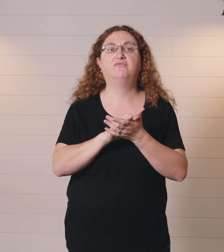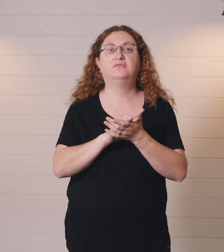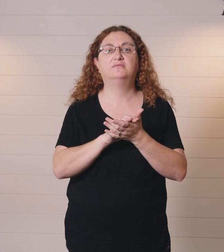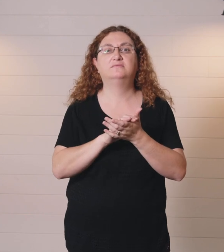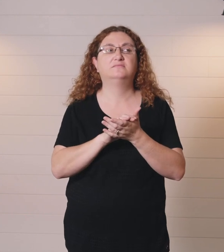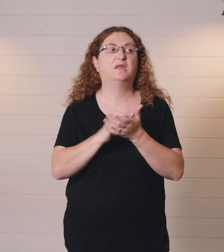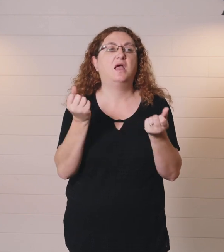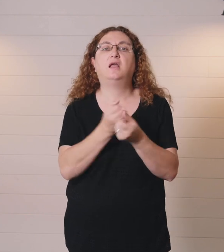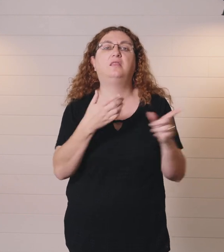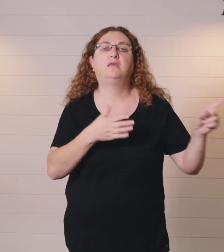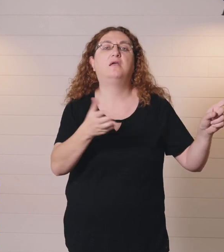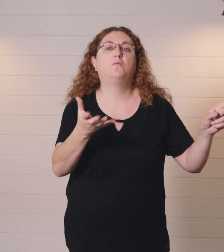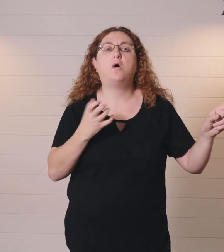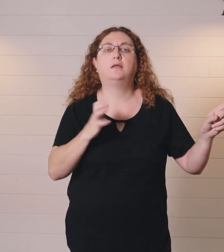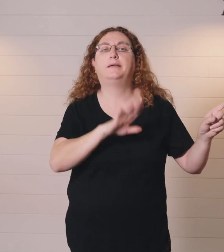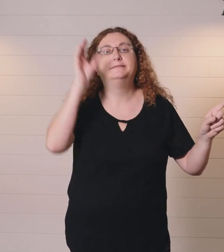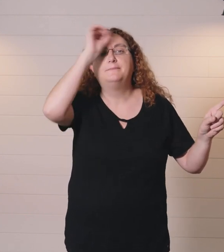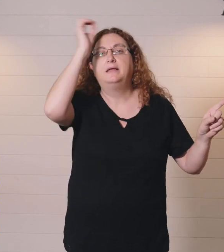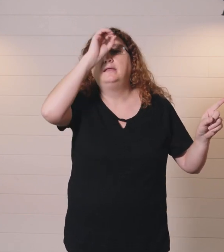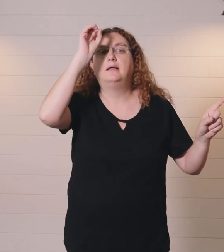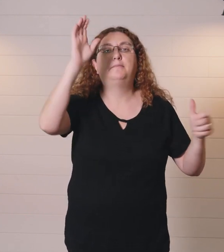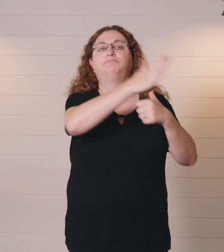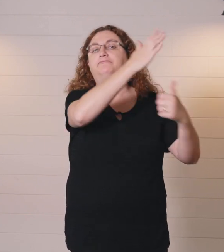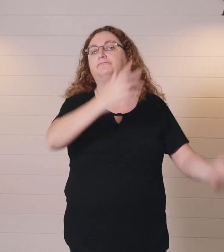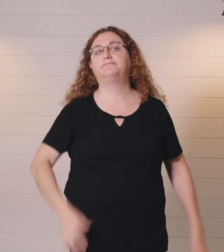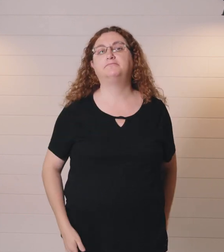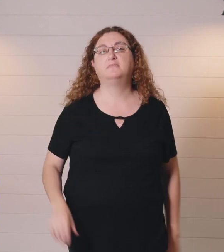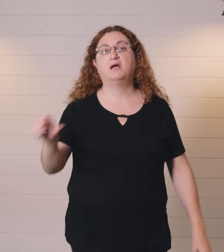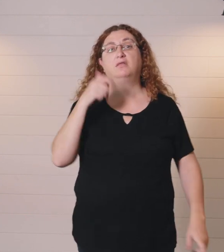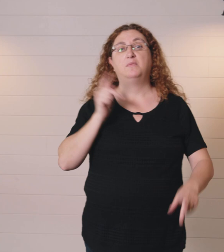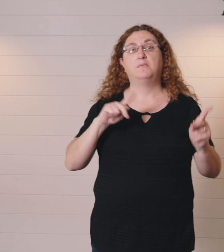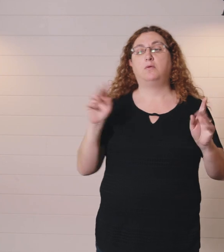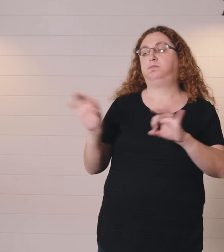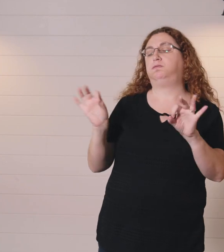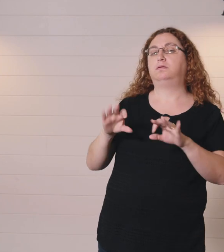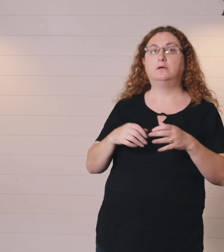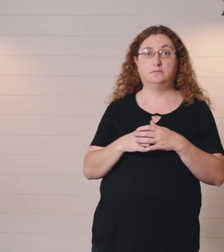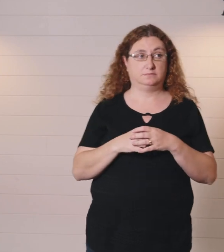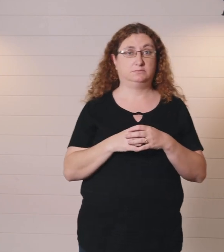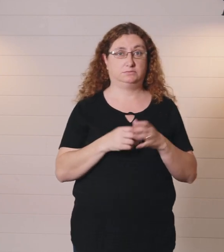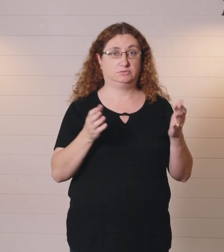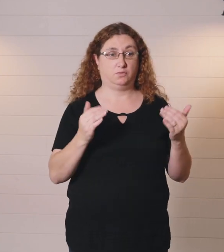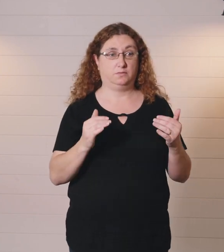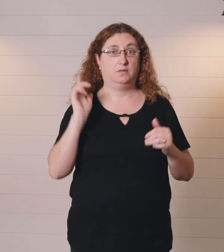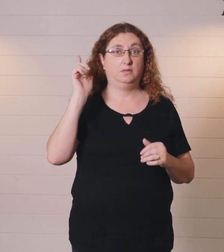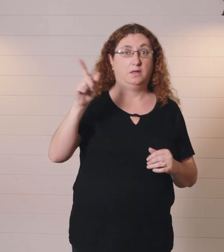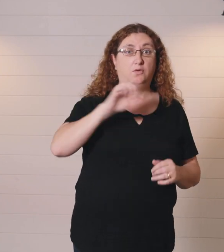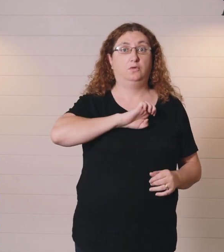the pleasure of the king. His opinion was all that mattered. And even after she's chosen